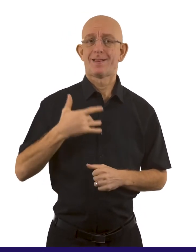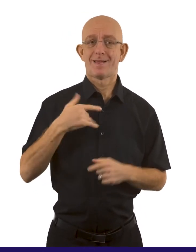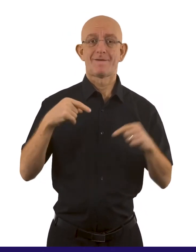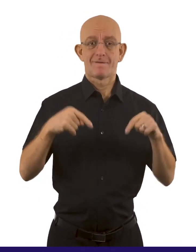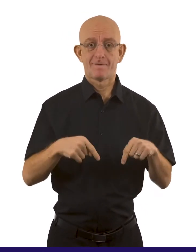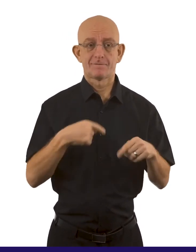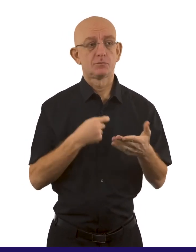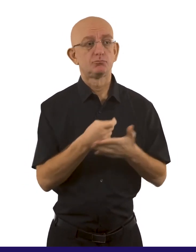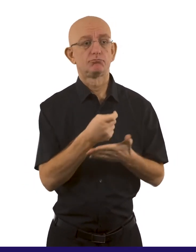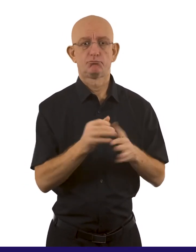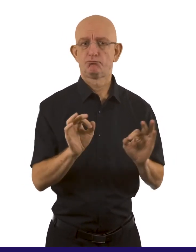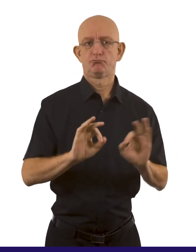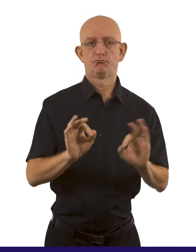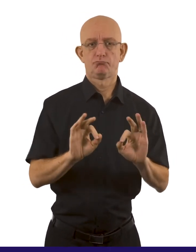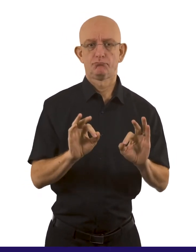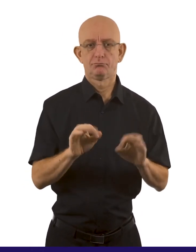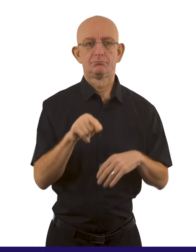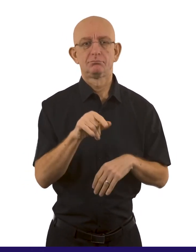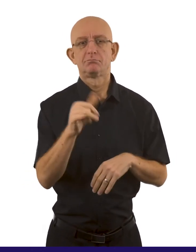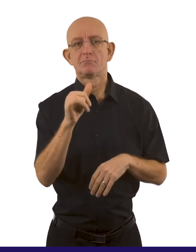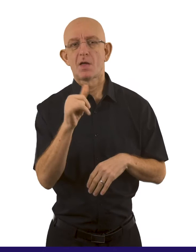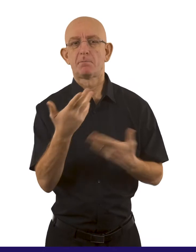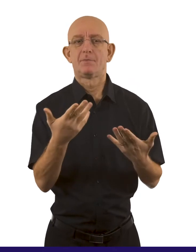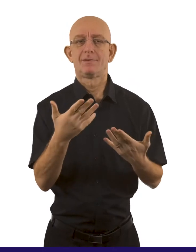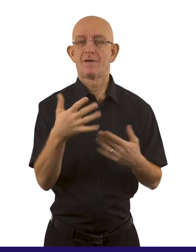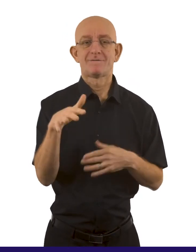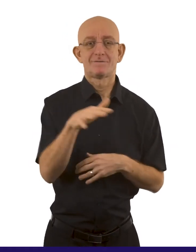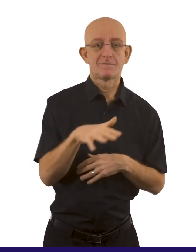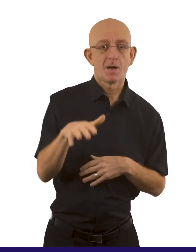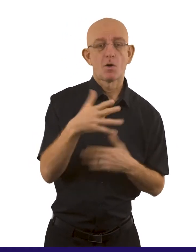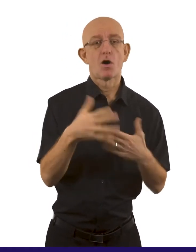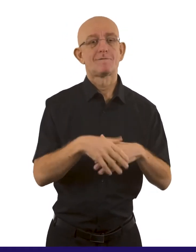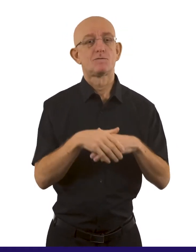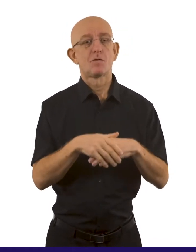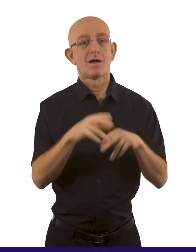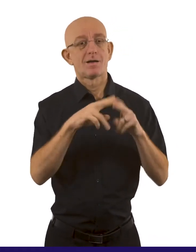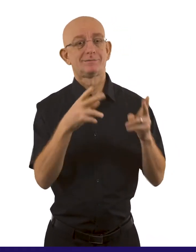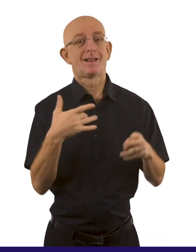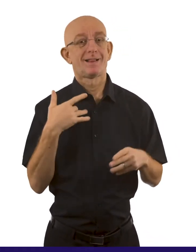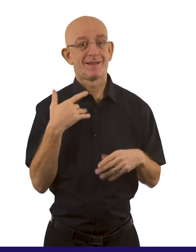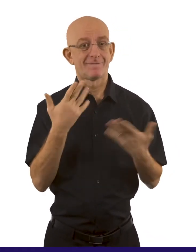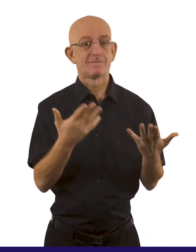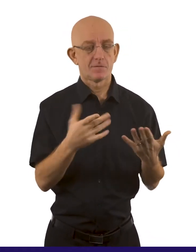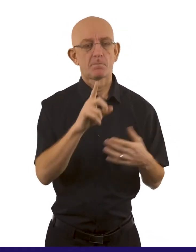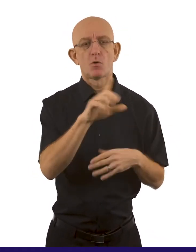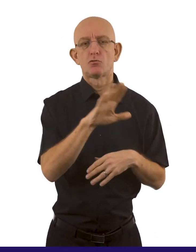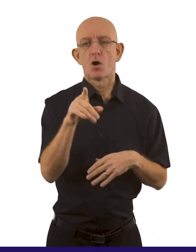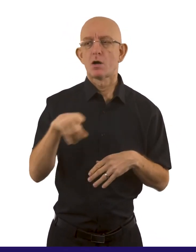Live here rent-free, open brackets, including rent-free in a relative or friend's property, but